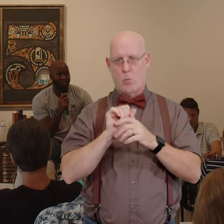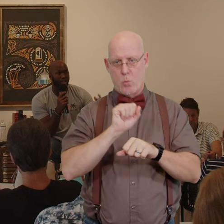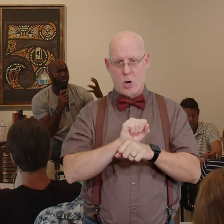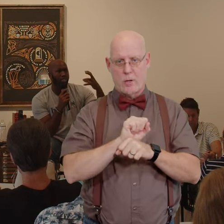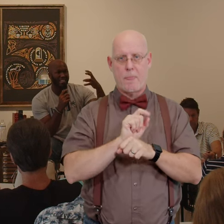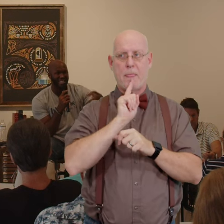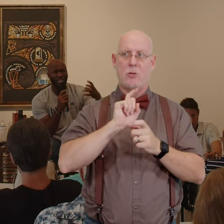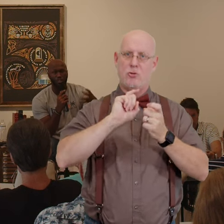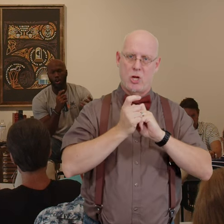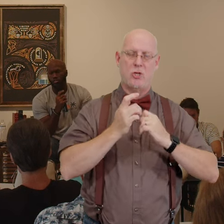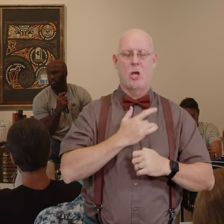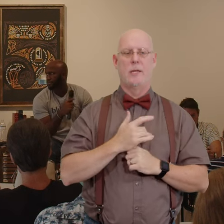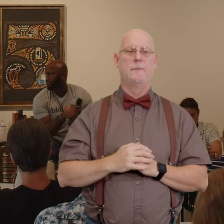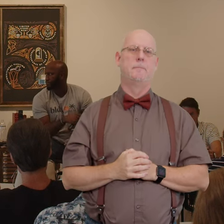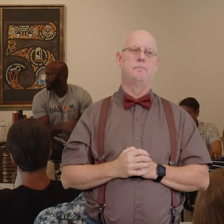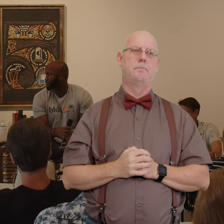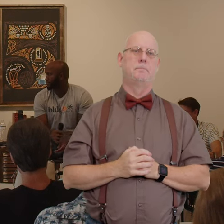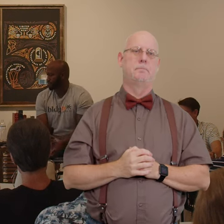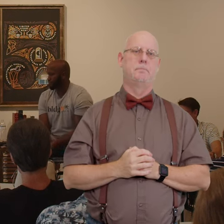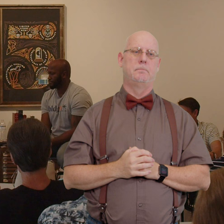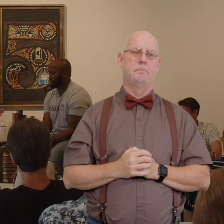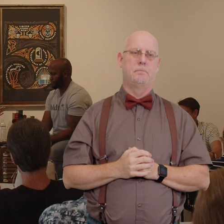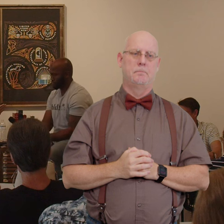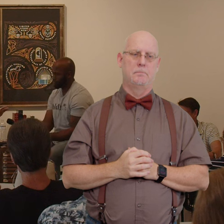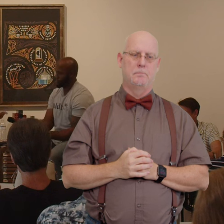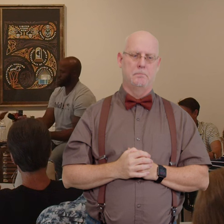the work of actually changing hearts.